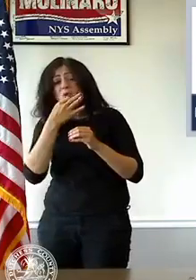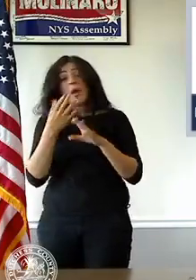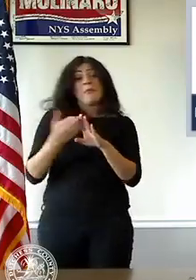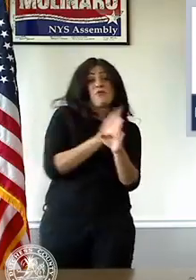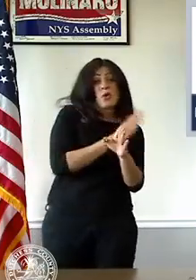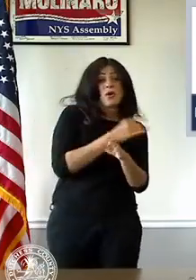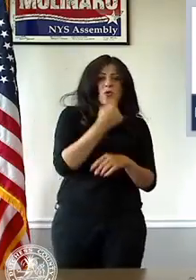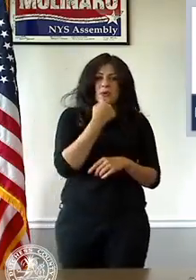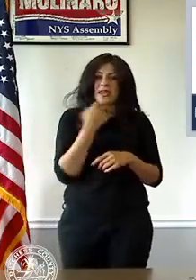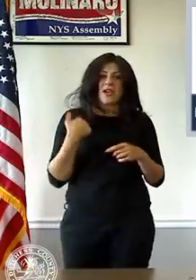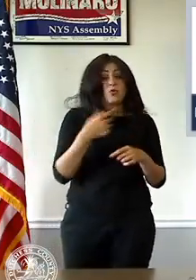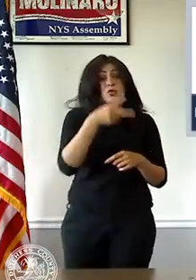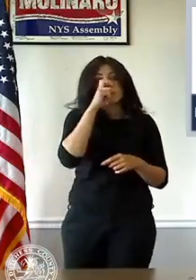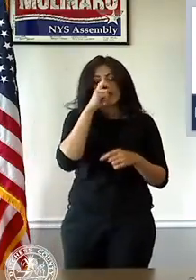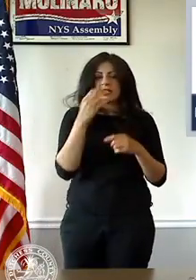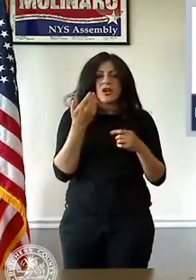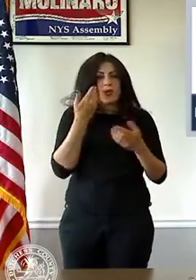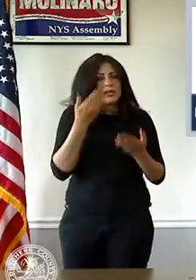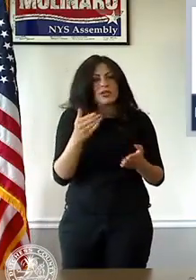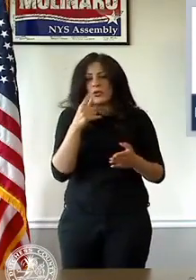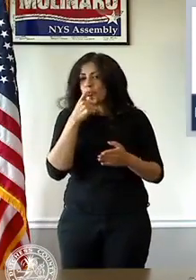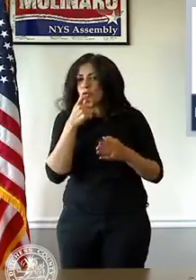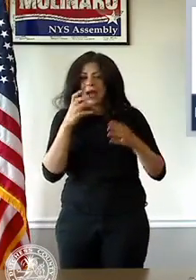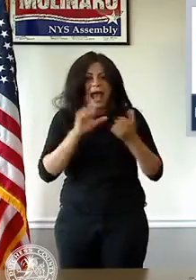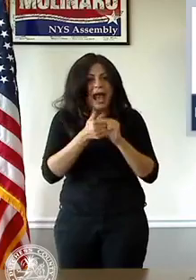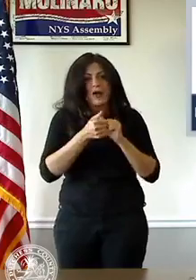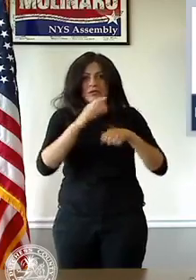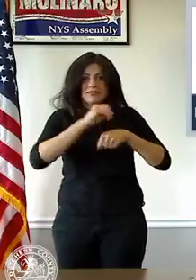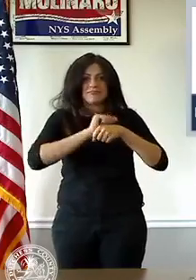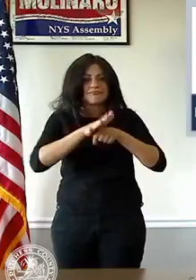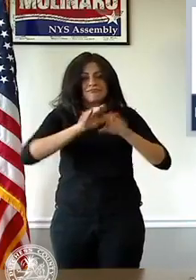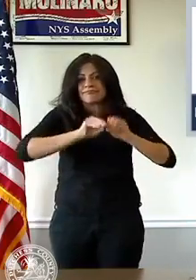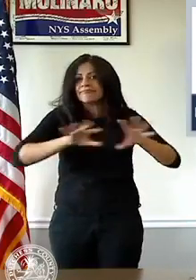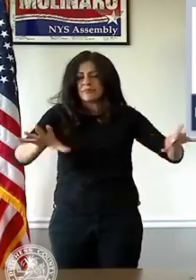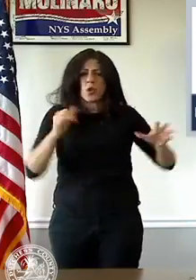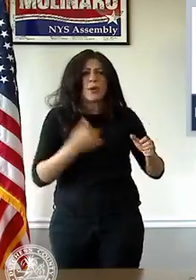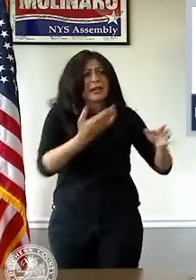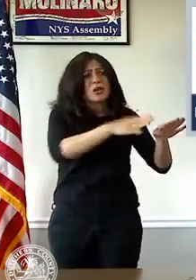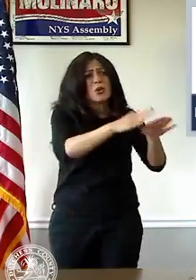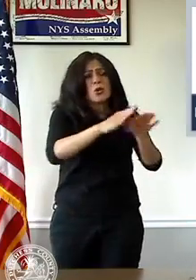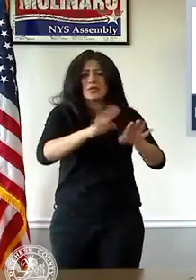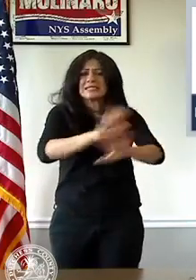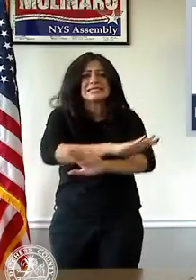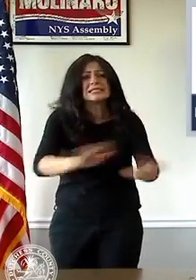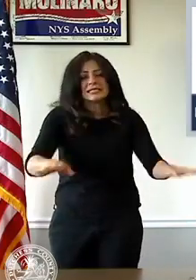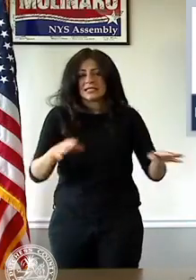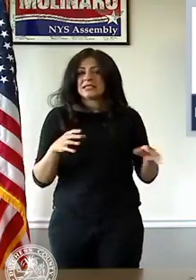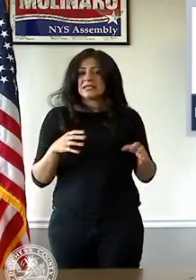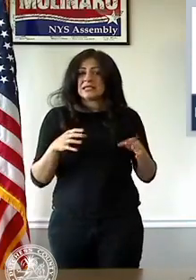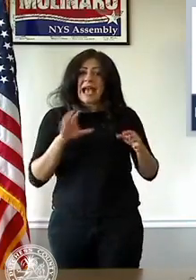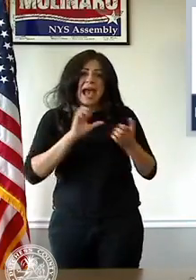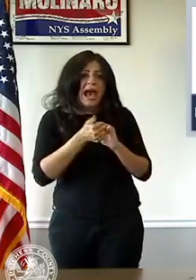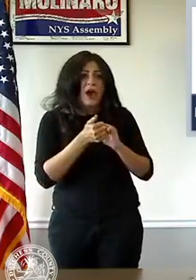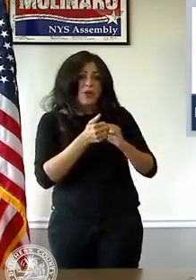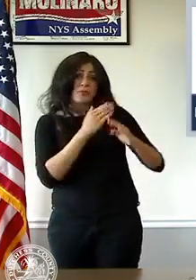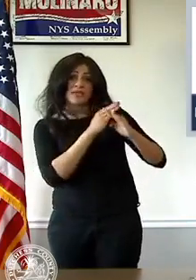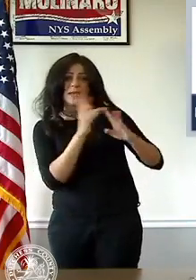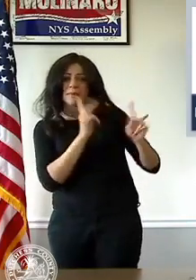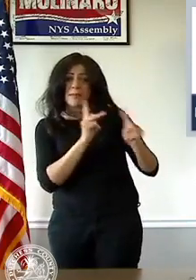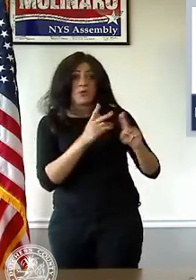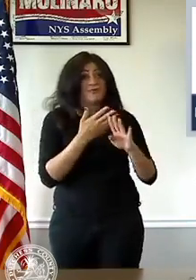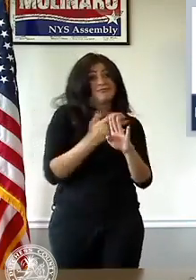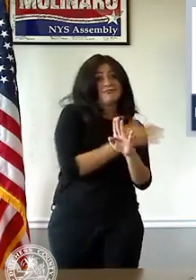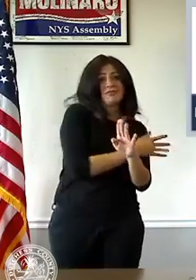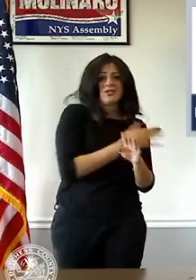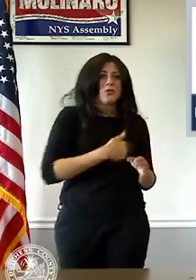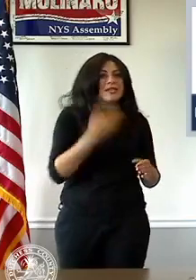disease occurs. We know who's vulnerable, and we know how to limit that transmission. You also know, as a